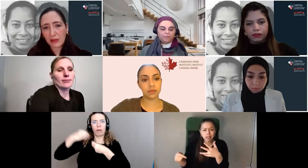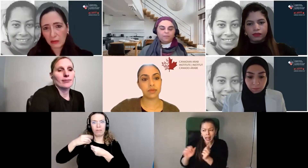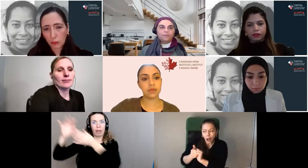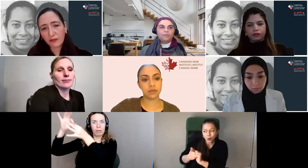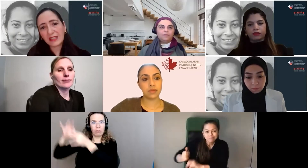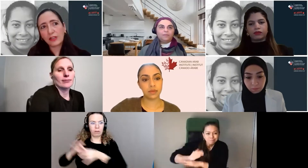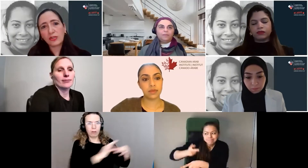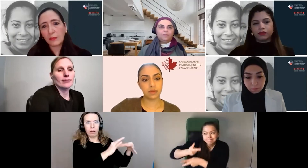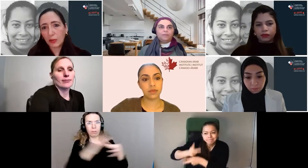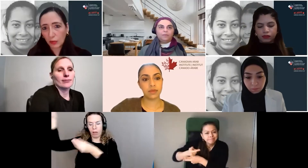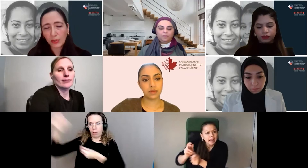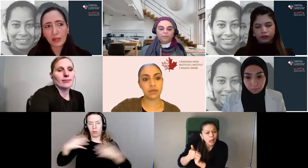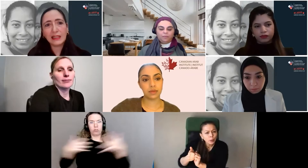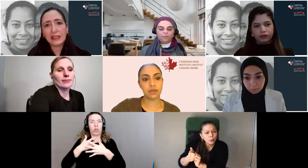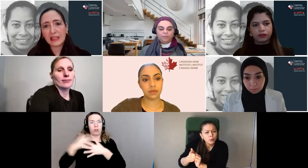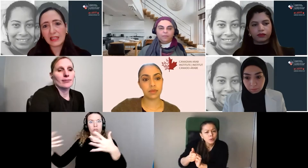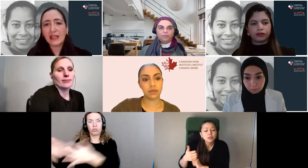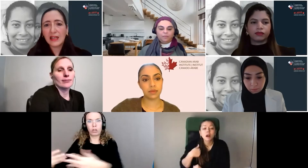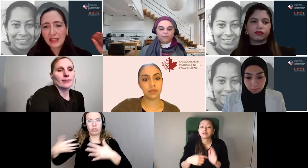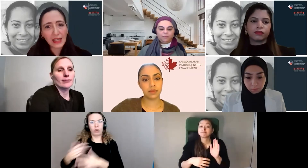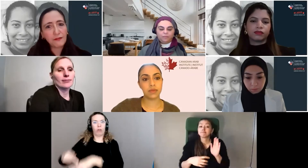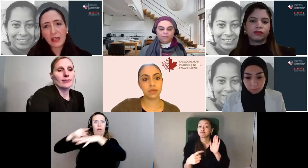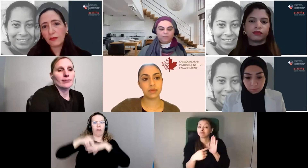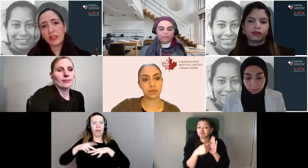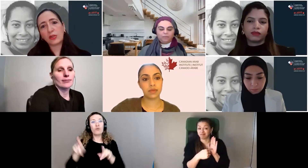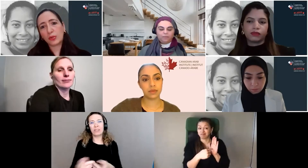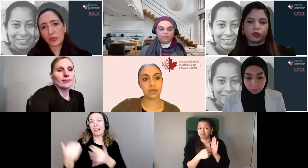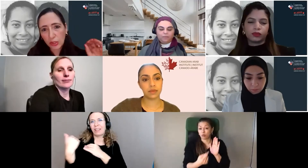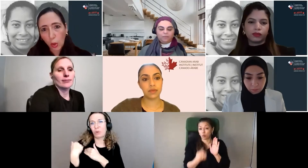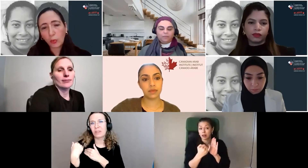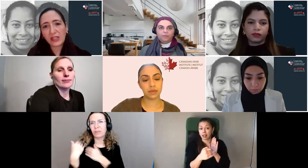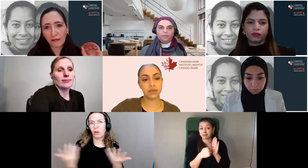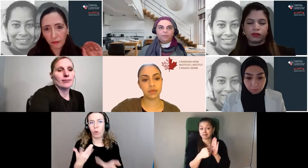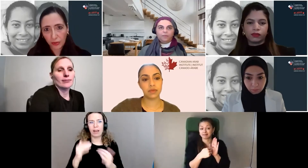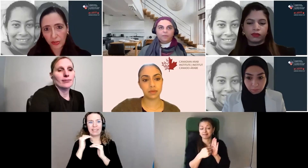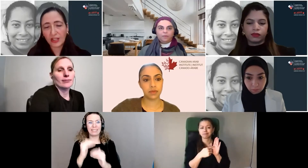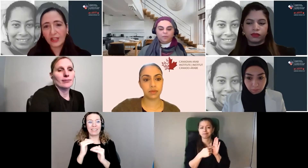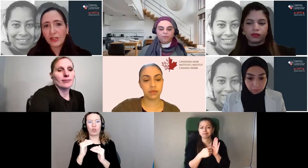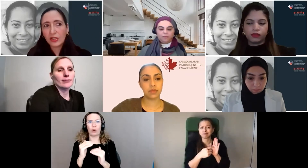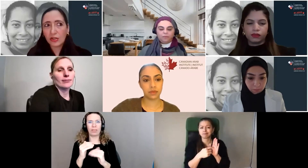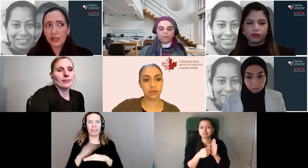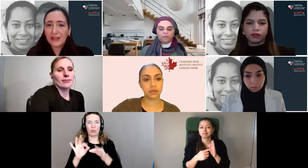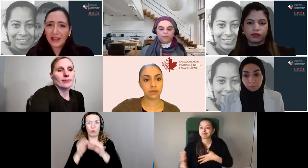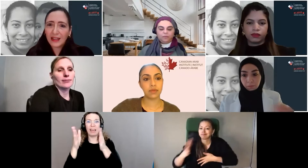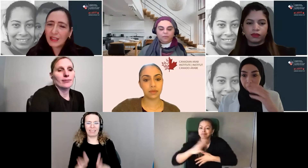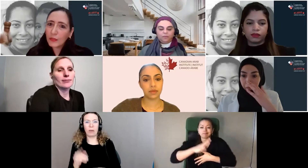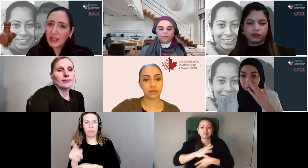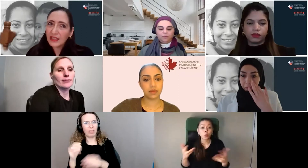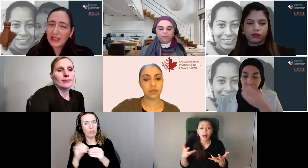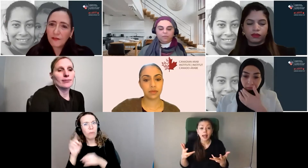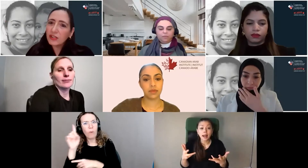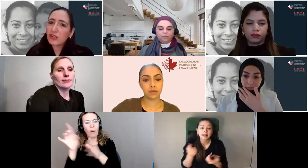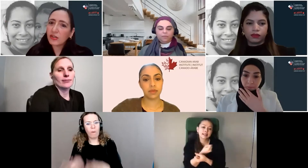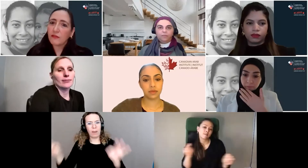that we have in one of the sections about responsibilities is safety of the interpreter is always first. So that is